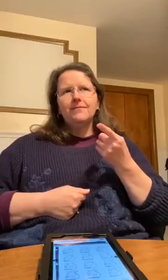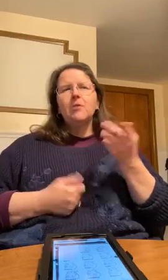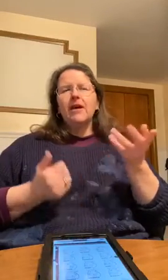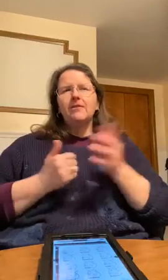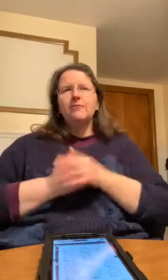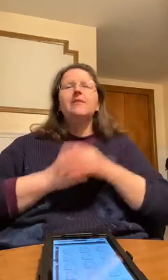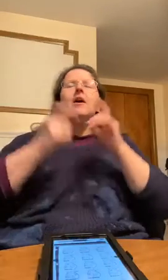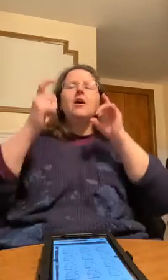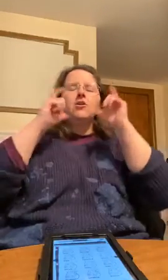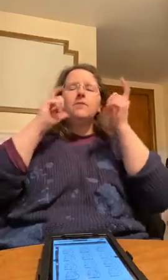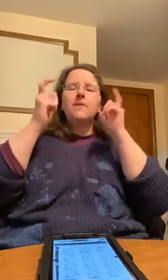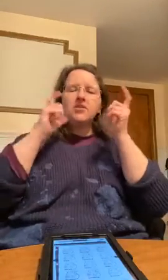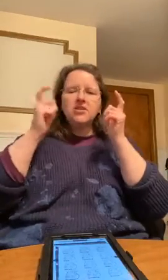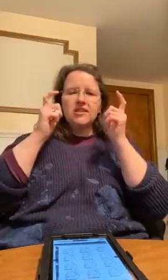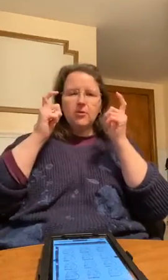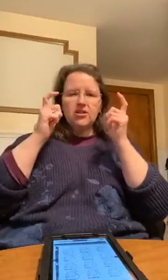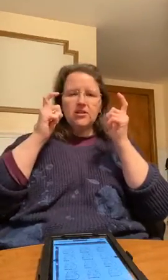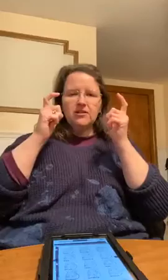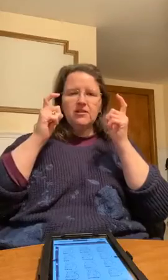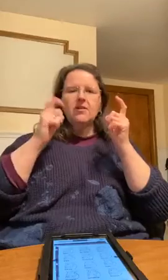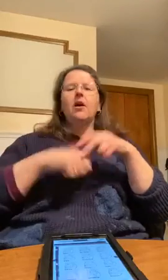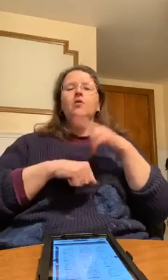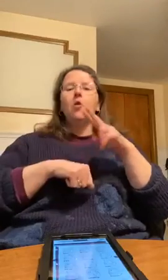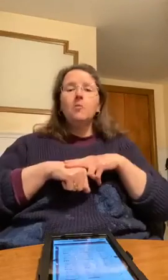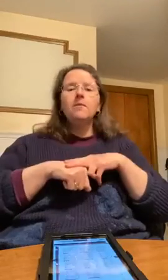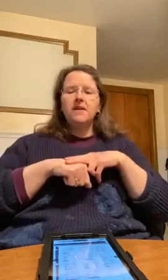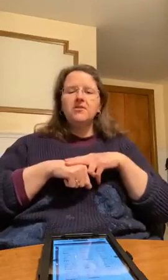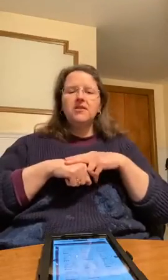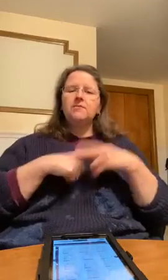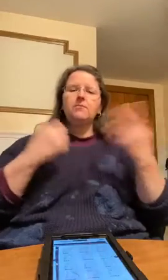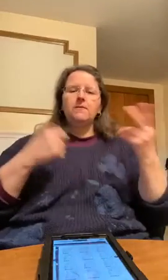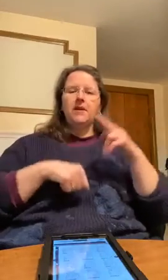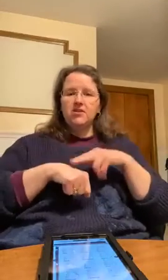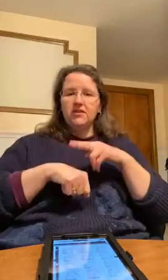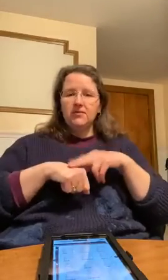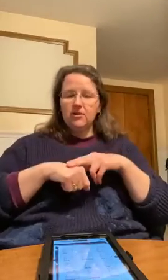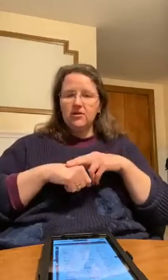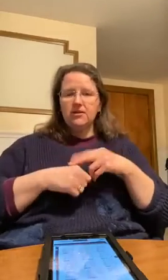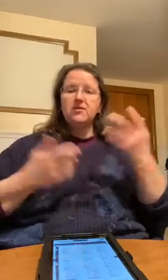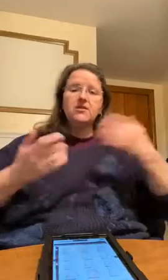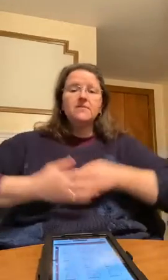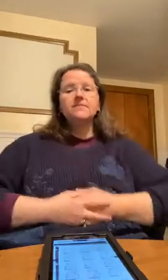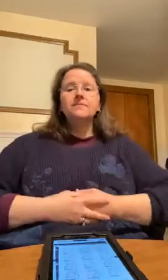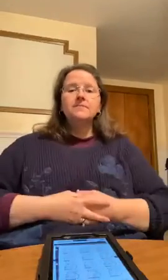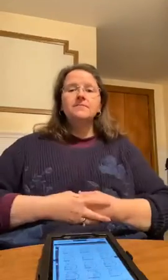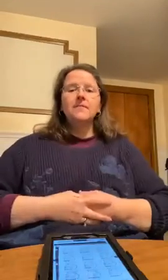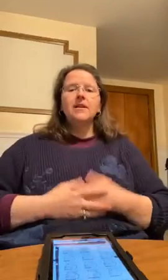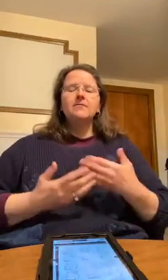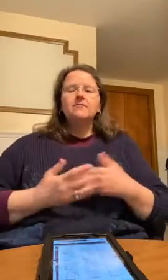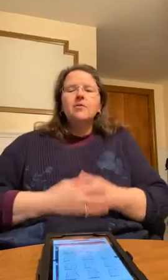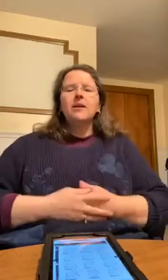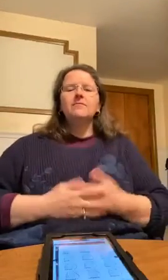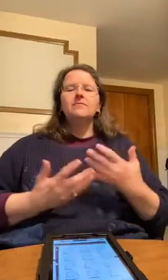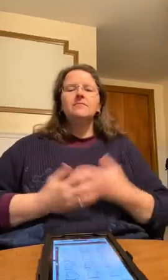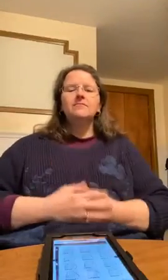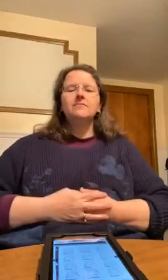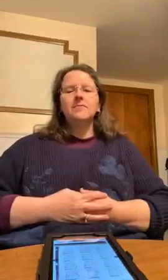okay, well, your facial expression, a normal facial expression is just okay, here I